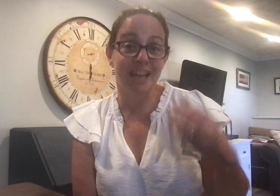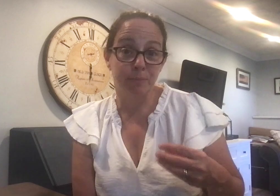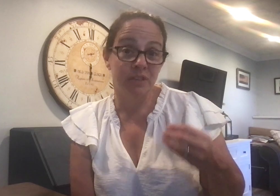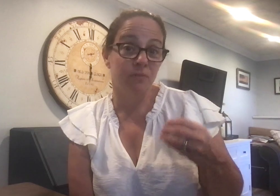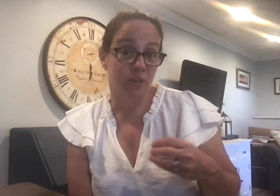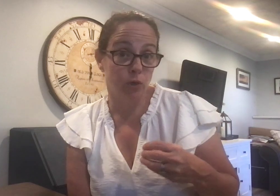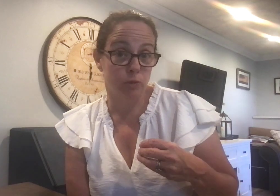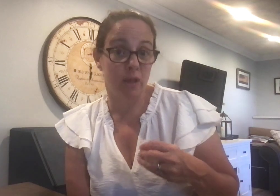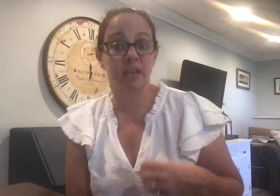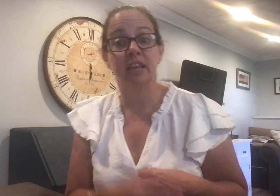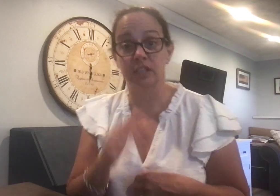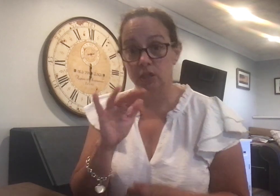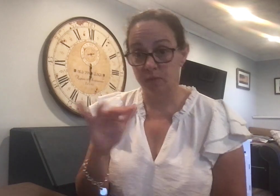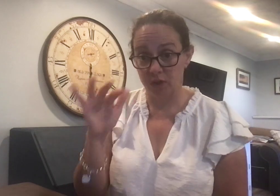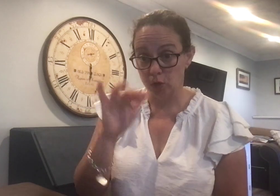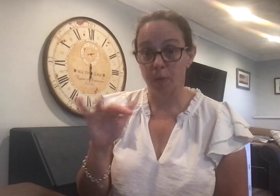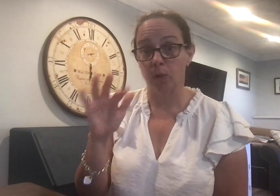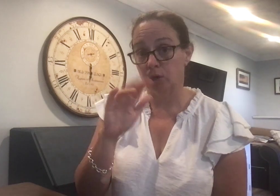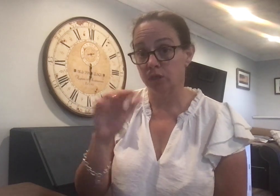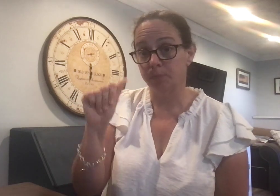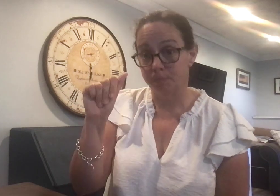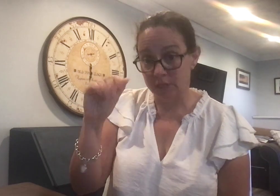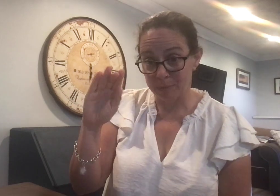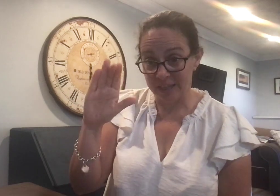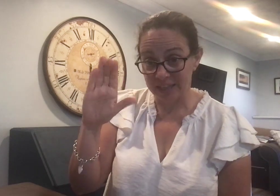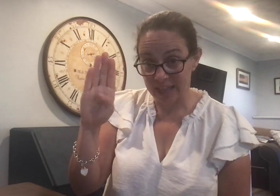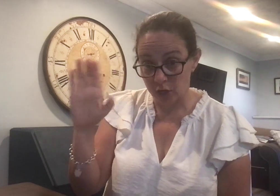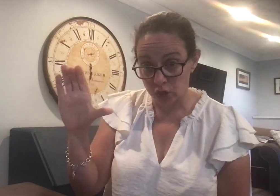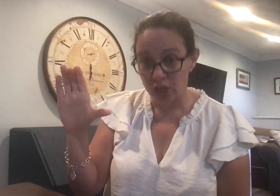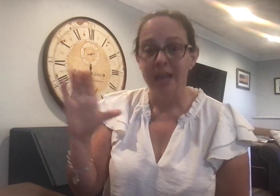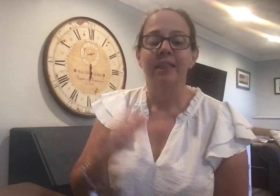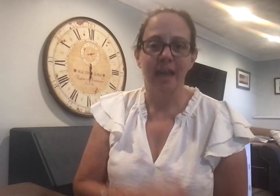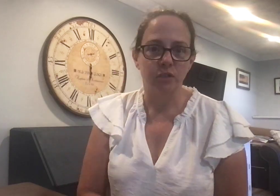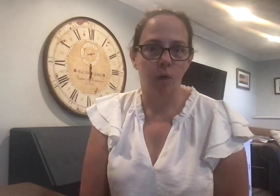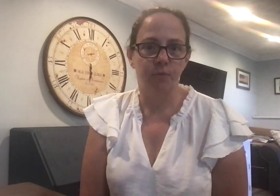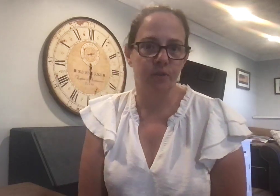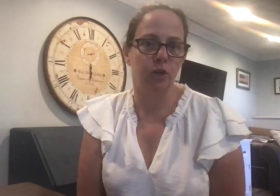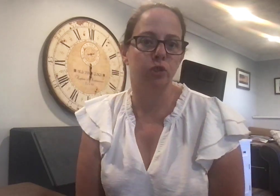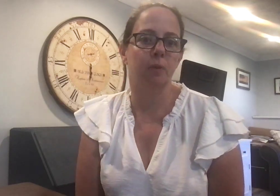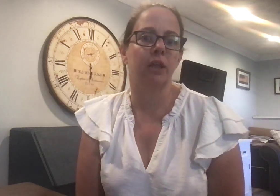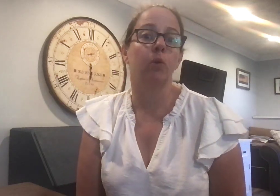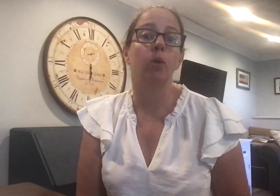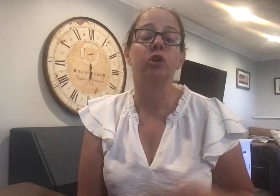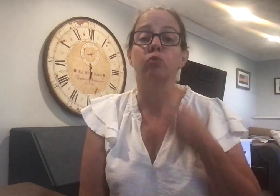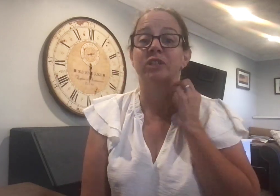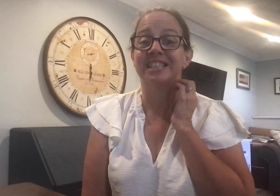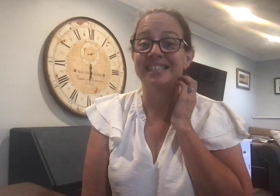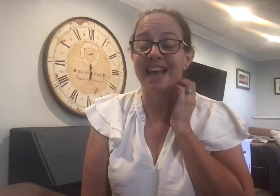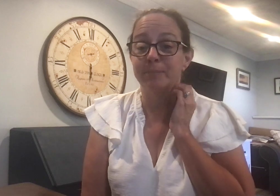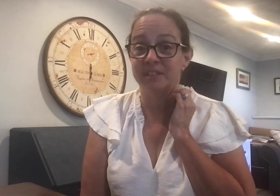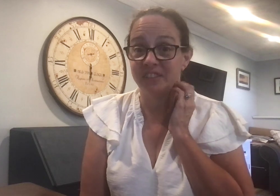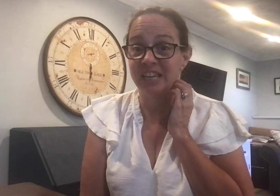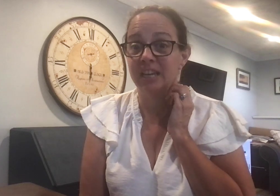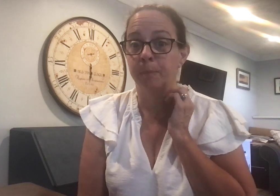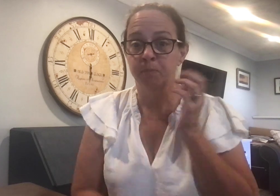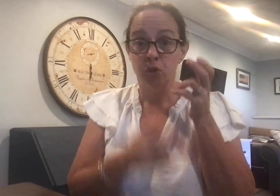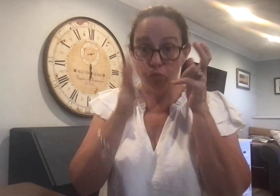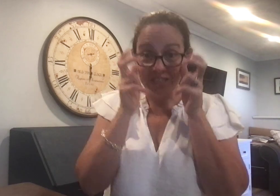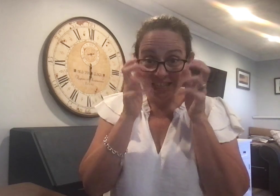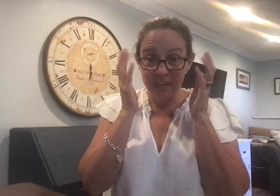receptive fingerspelling, and this is fingerspelling. When you're spelling letters, that's called fingerspelling. When you're receptively